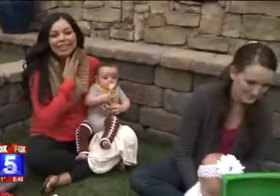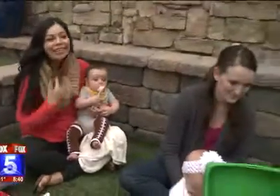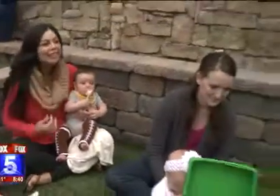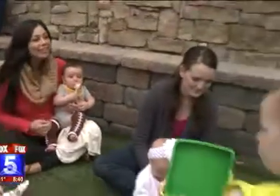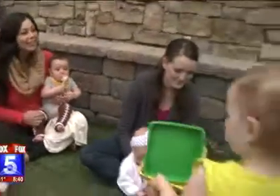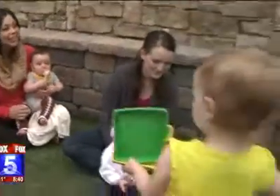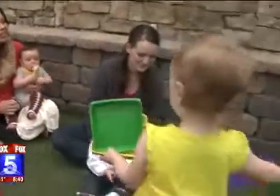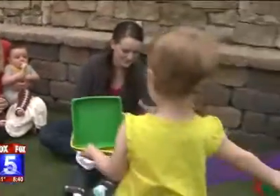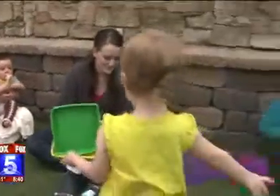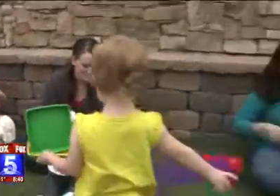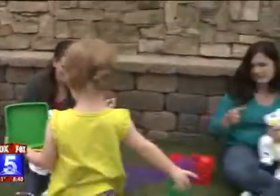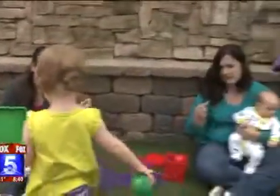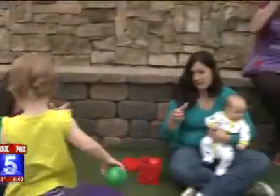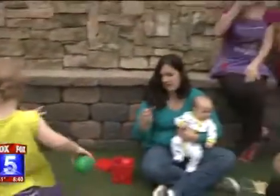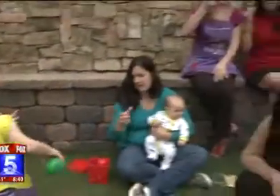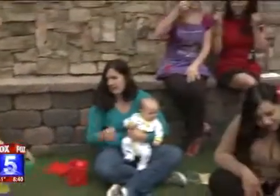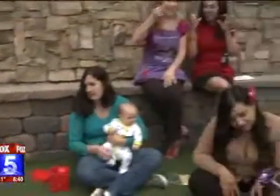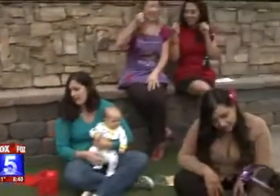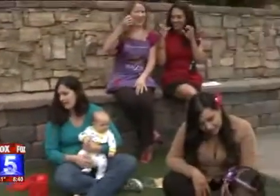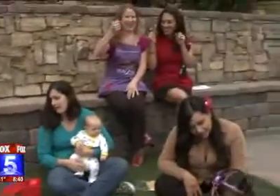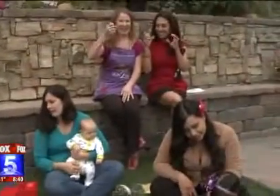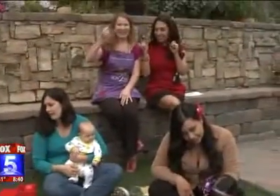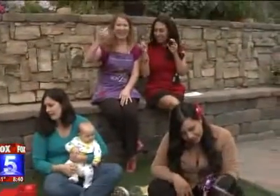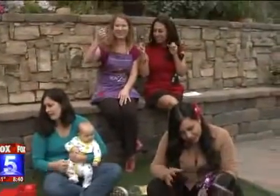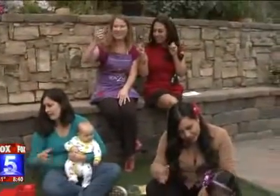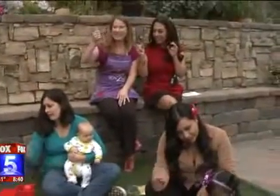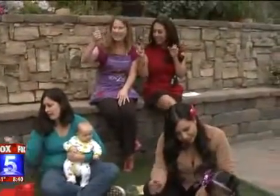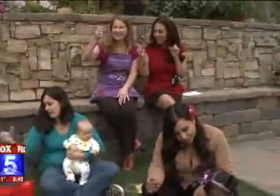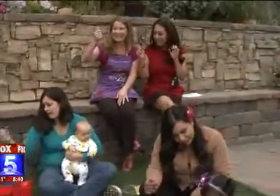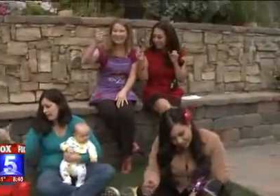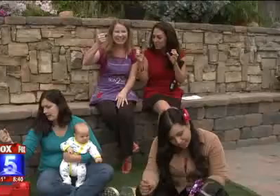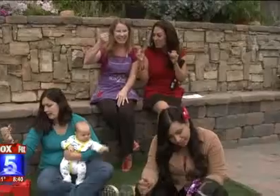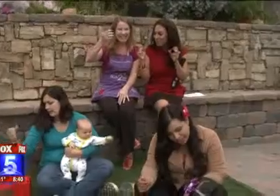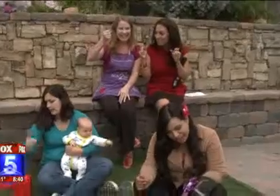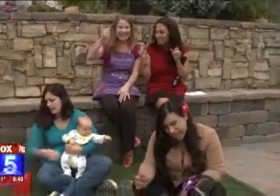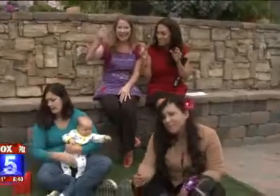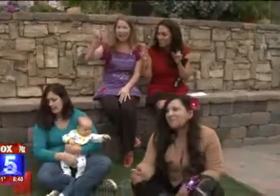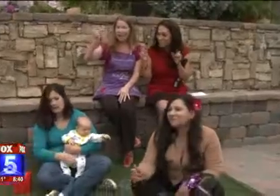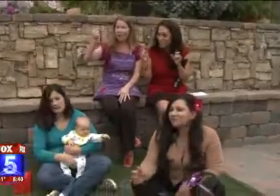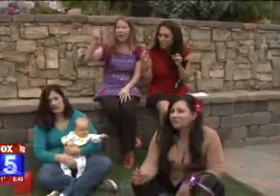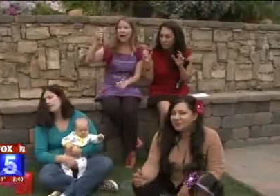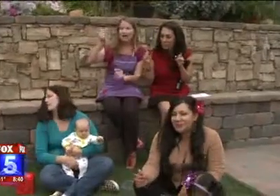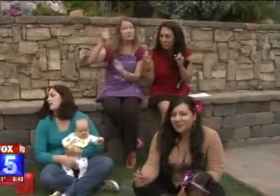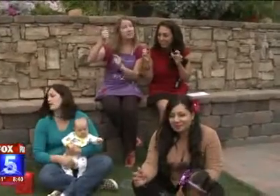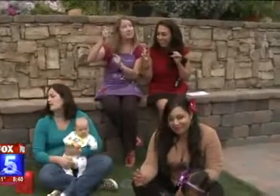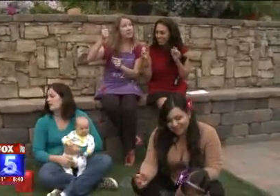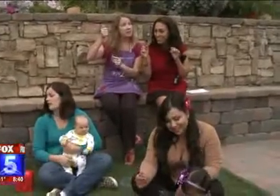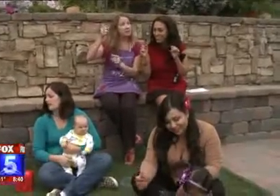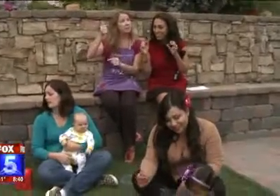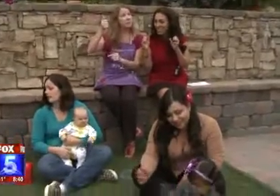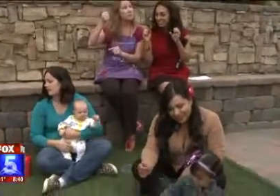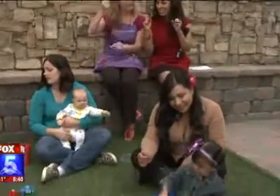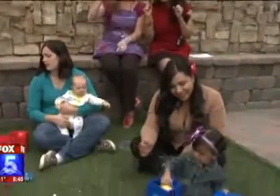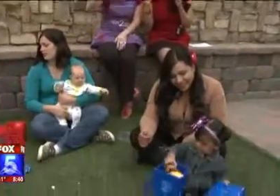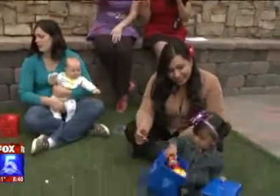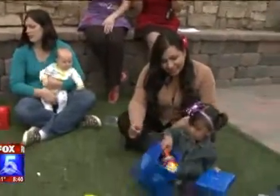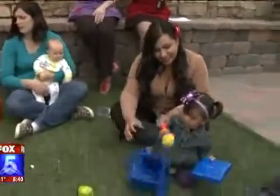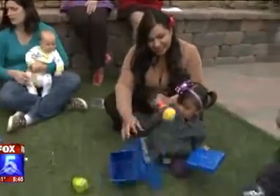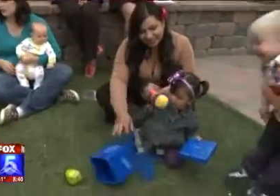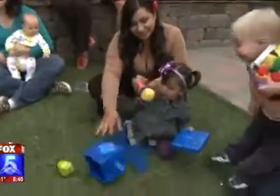show everybody. I learned milk. I looked up milk. That one's easy. Are any of the kids doing milk? Let's see if anyone... Well, as some of them in the green room were asking for milk. So